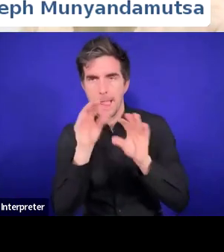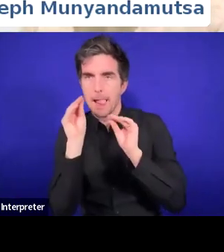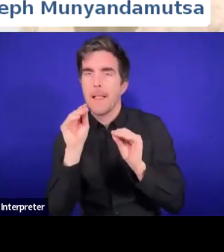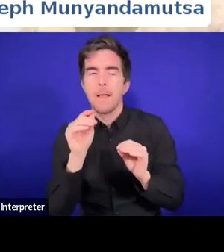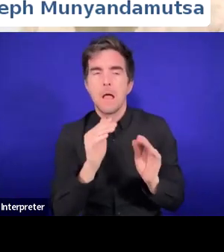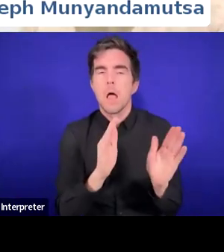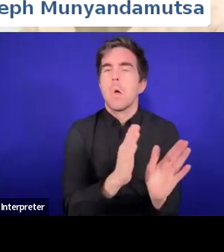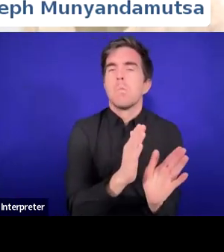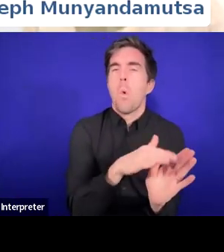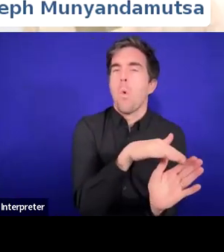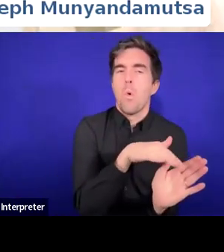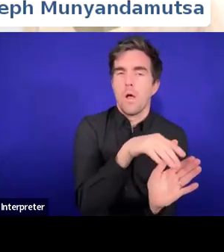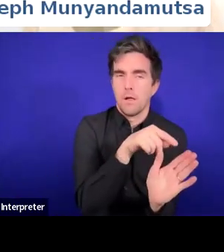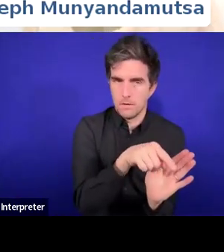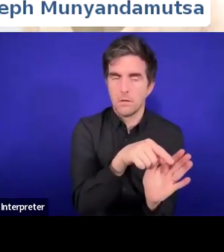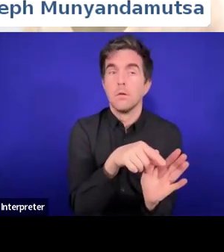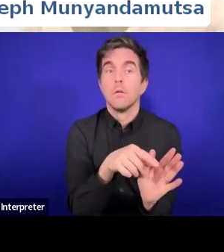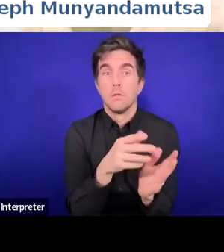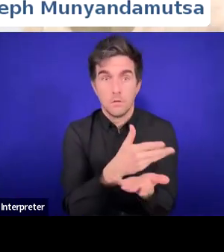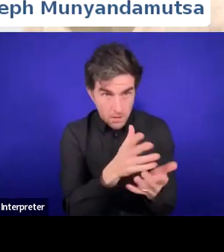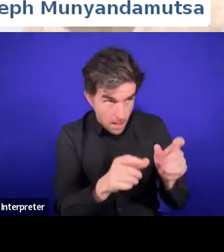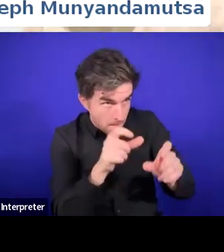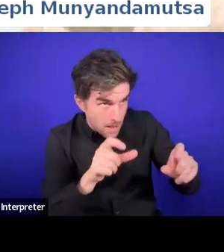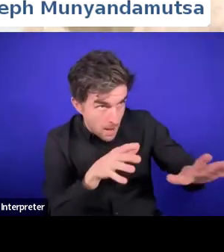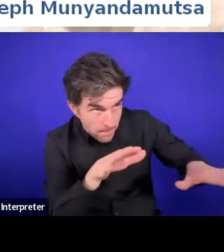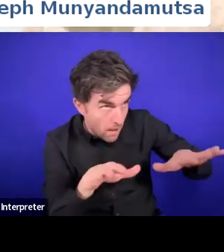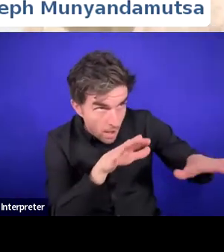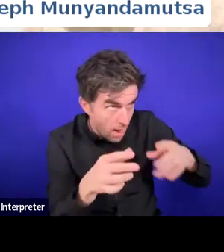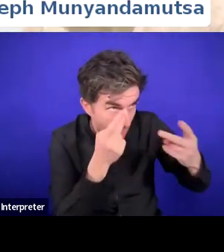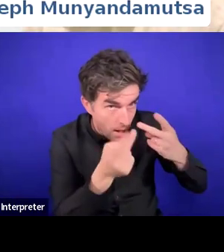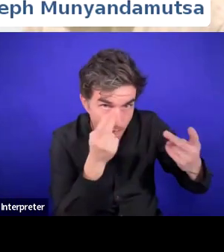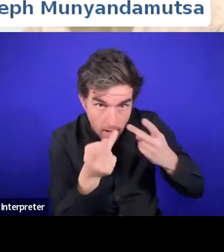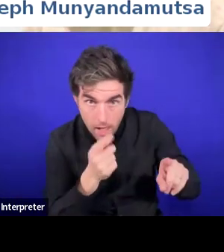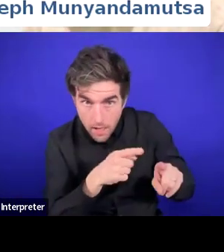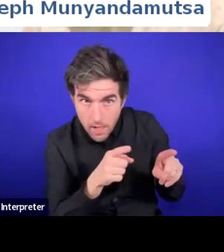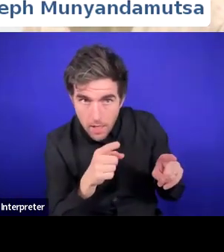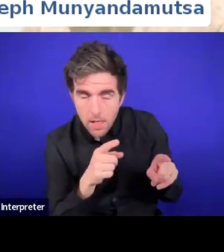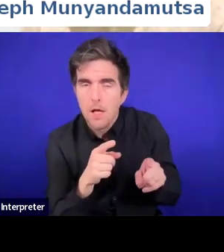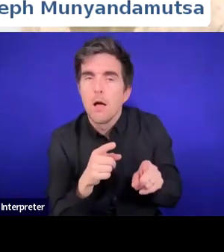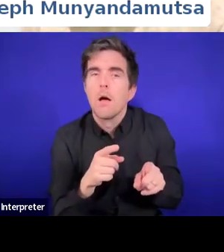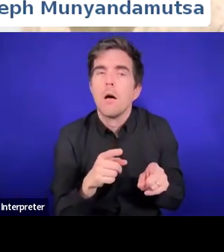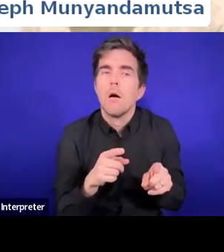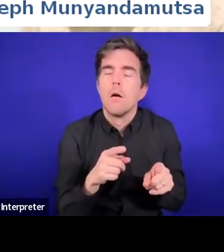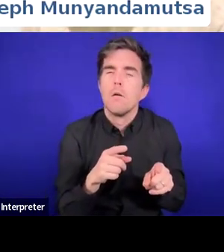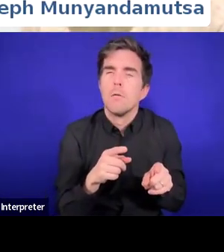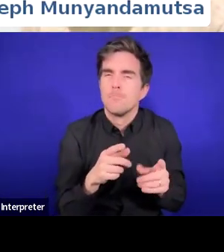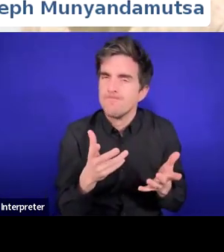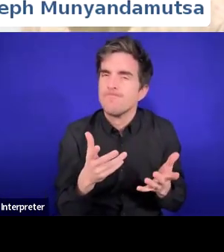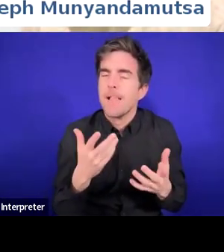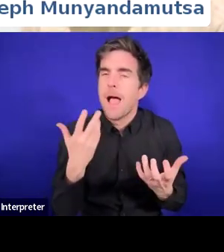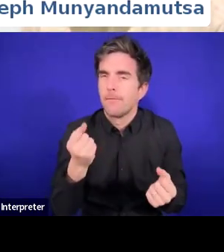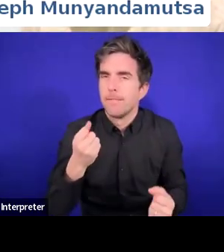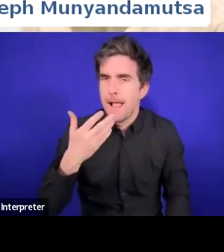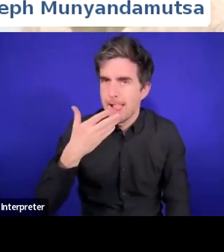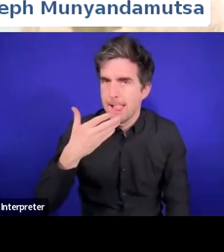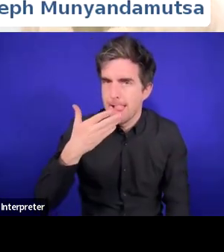instance, deal with the issues of stigma that also has been raised on the chat, but also to kind of understand what are the actual different needs and